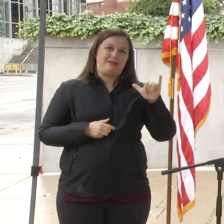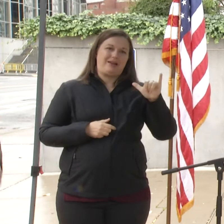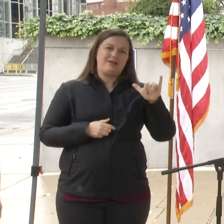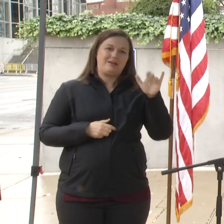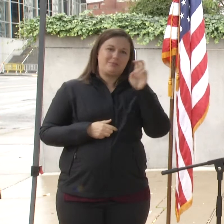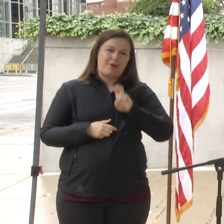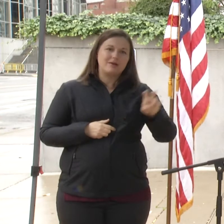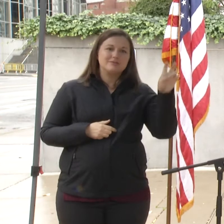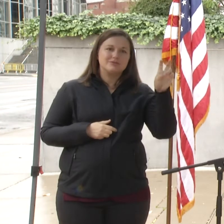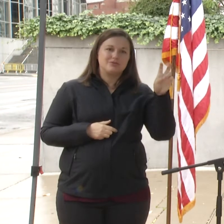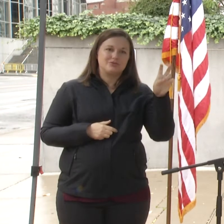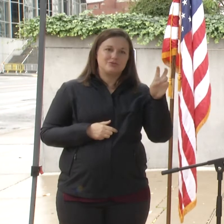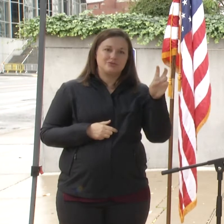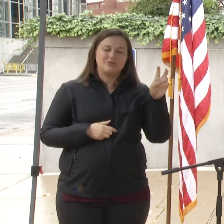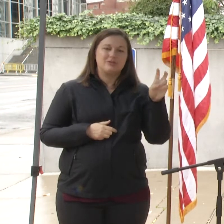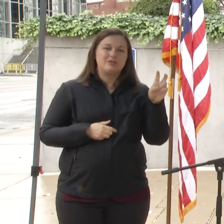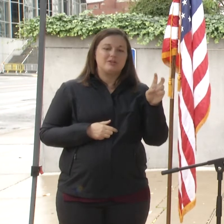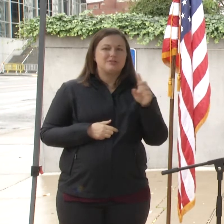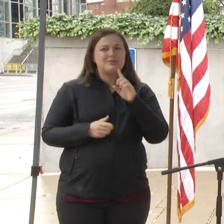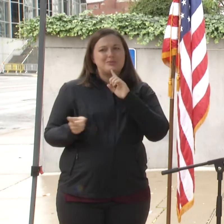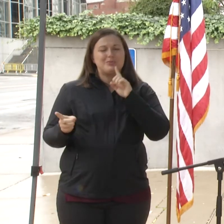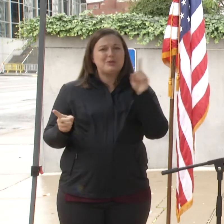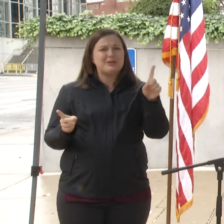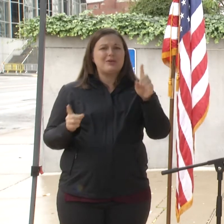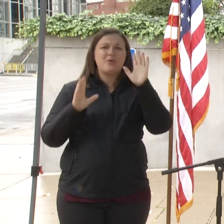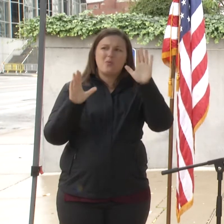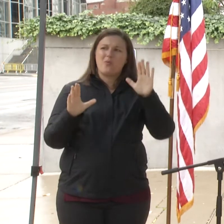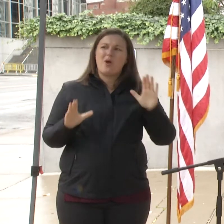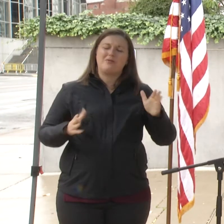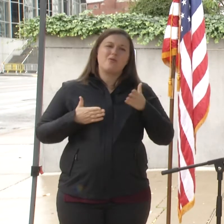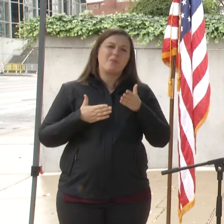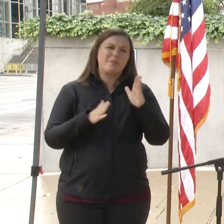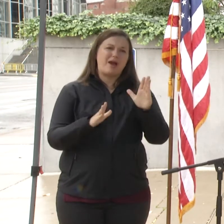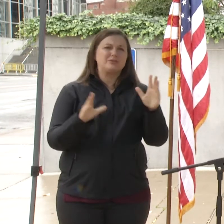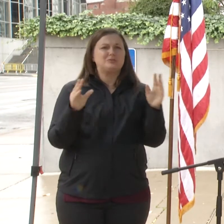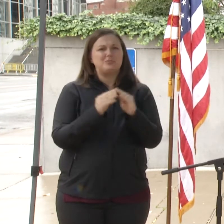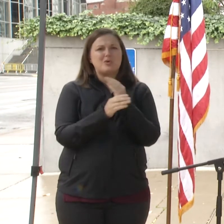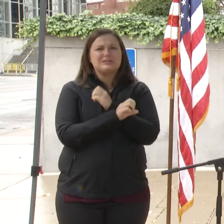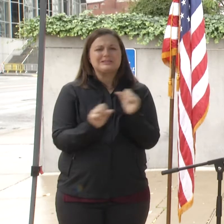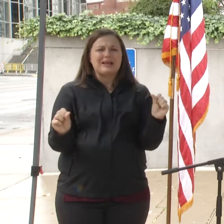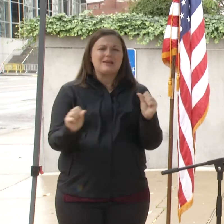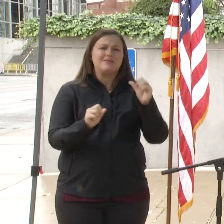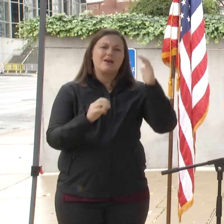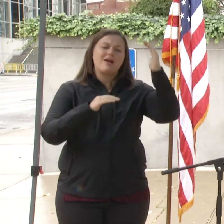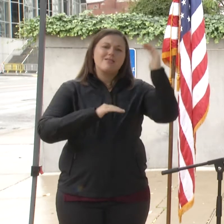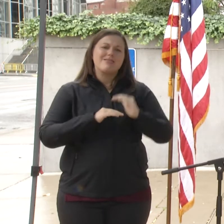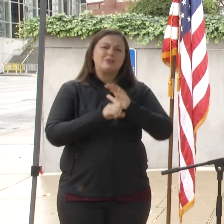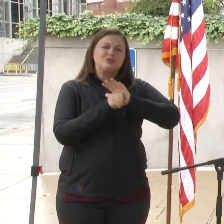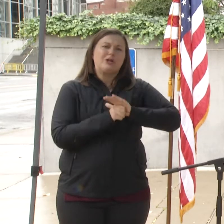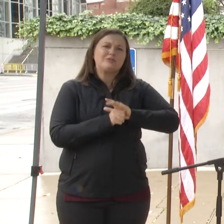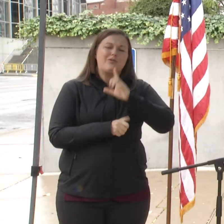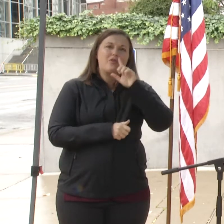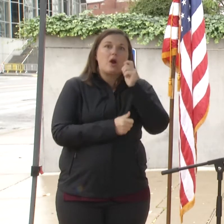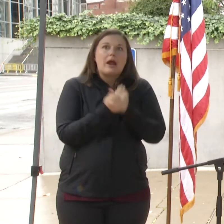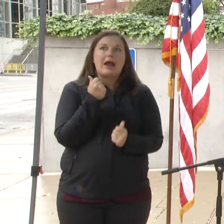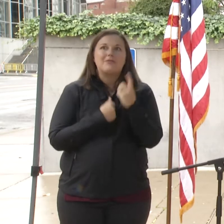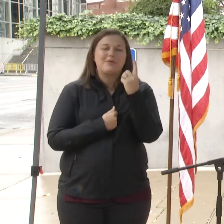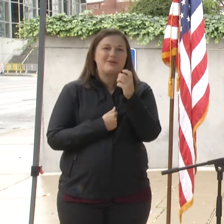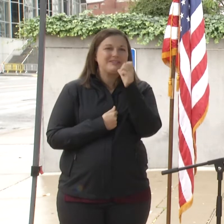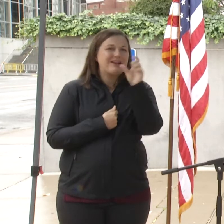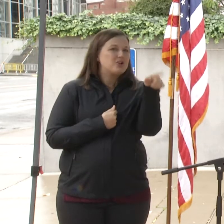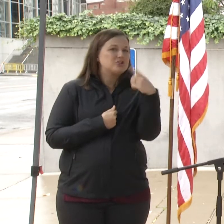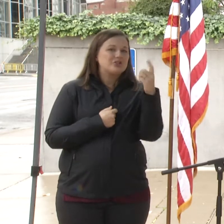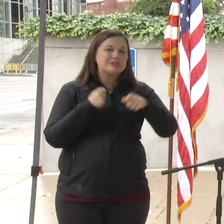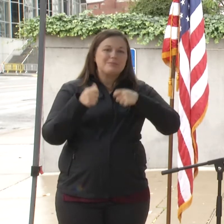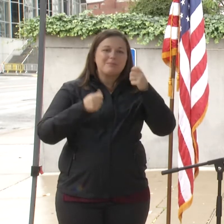bikeway that's going to make things safer and more enjoyable and less stressful for everyone, not just cyclists, but